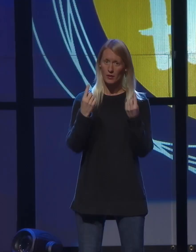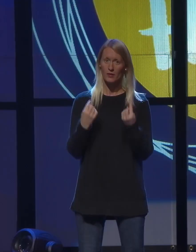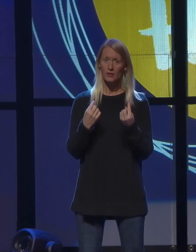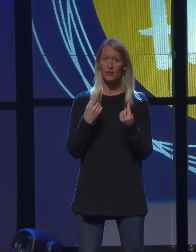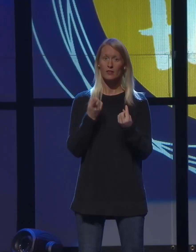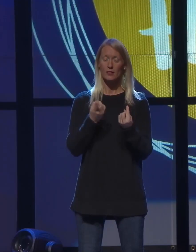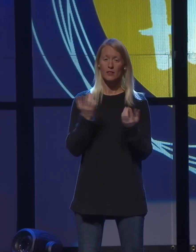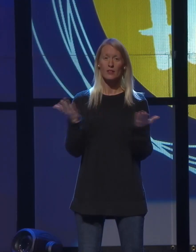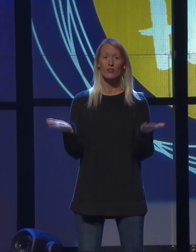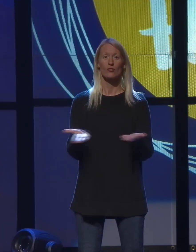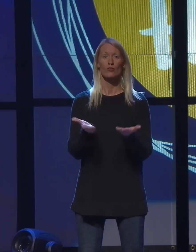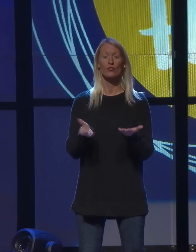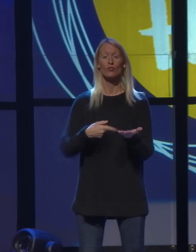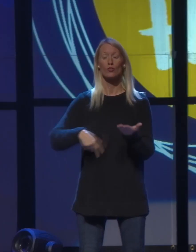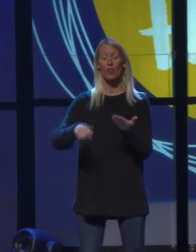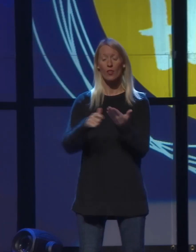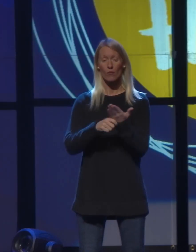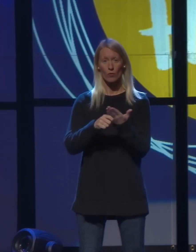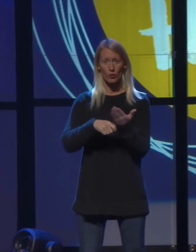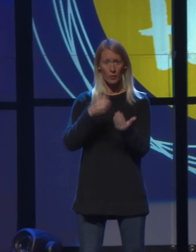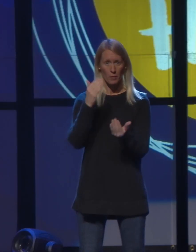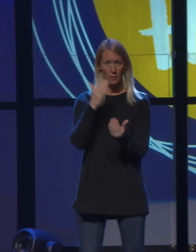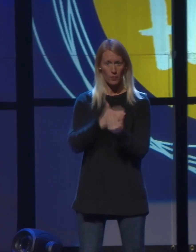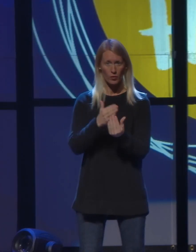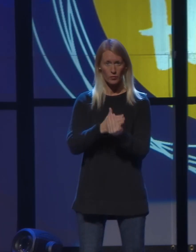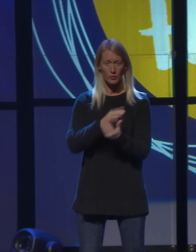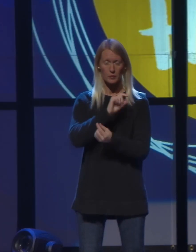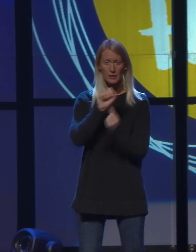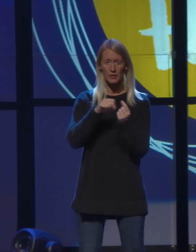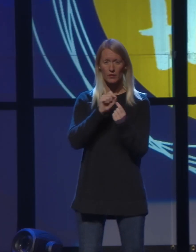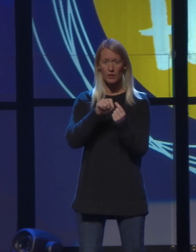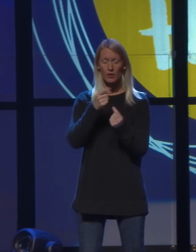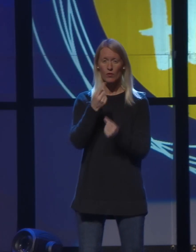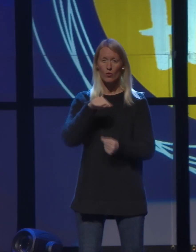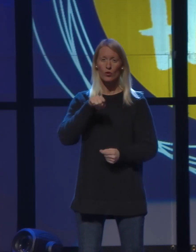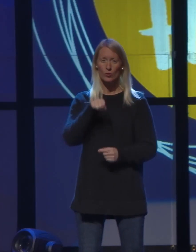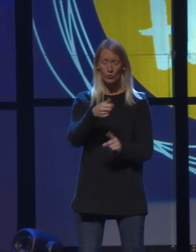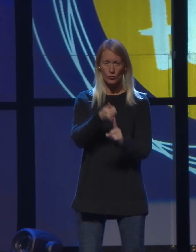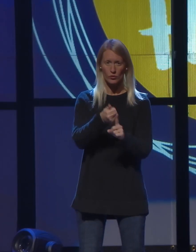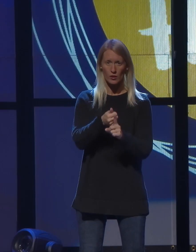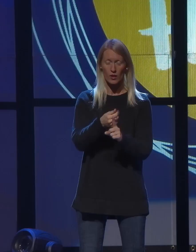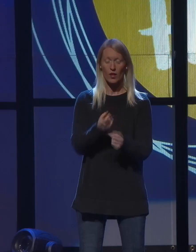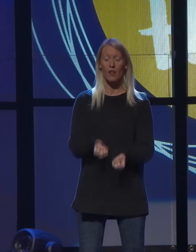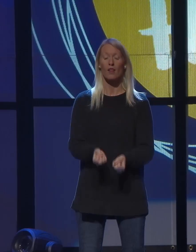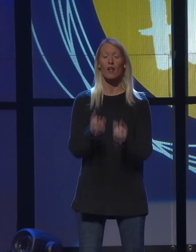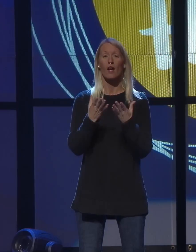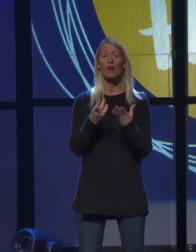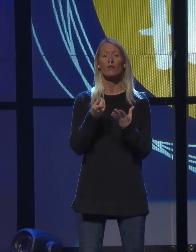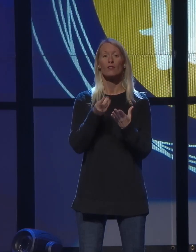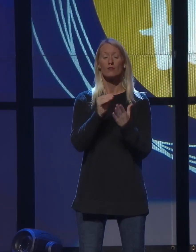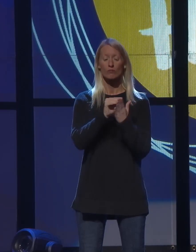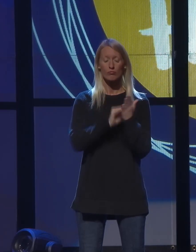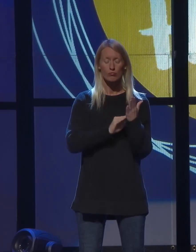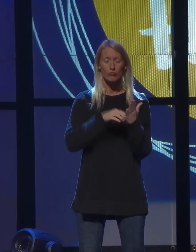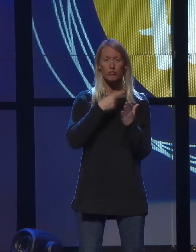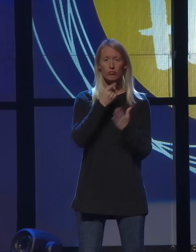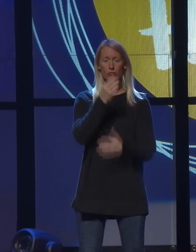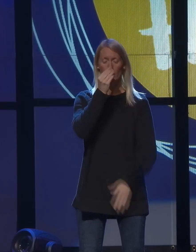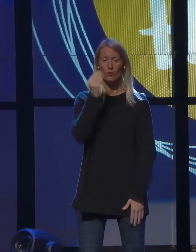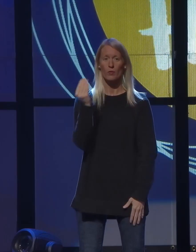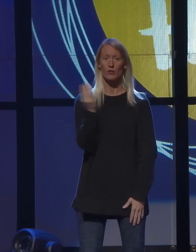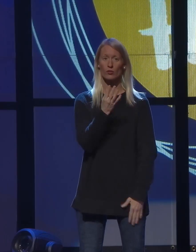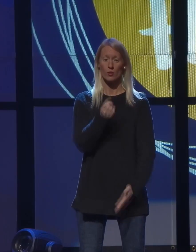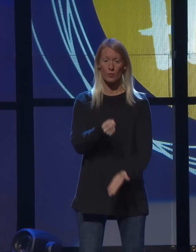The program folder is specifically designed for you. It has lots of information inside that would be super